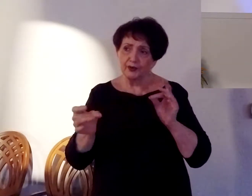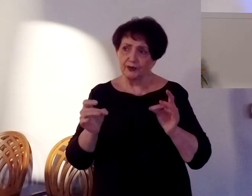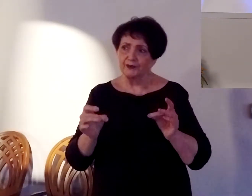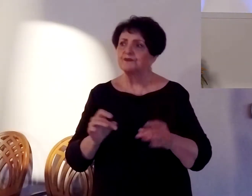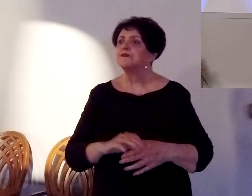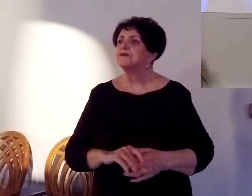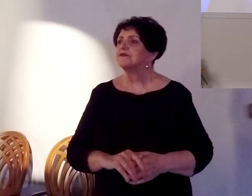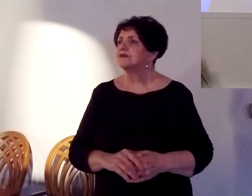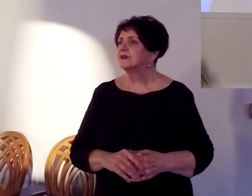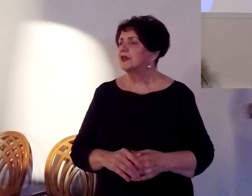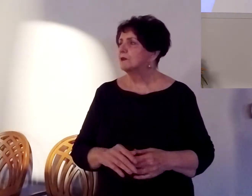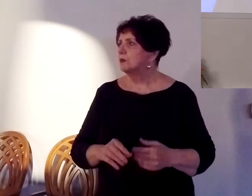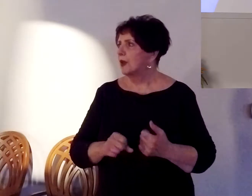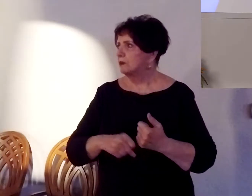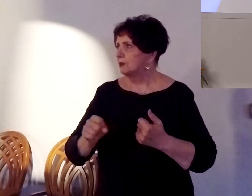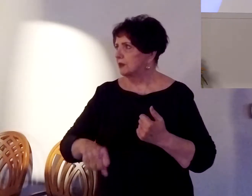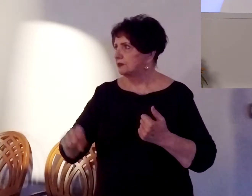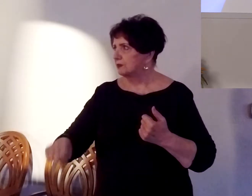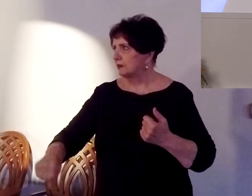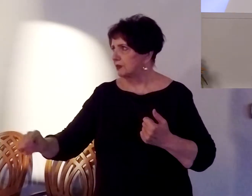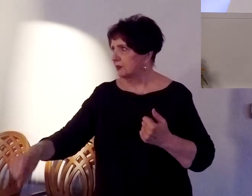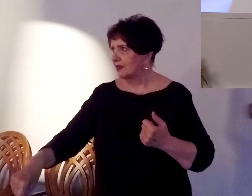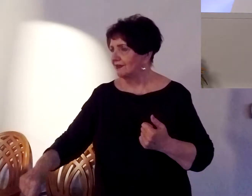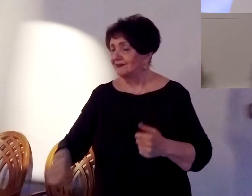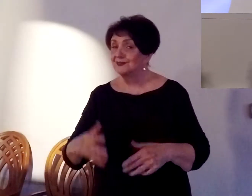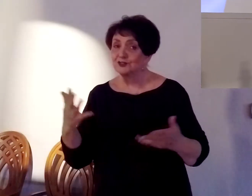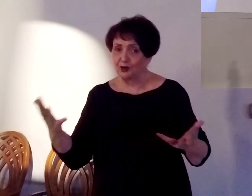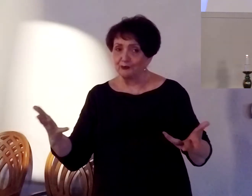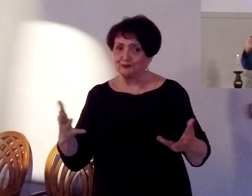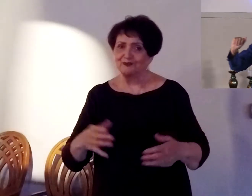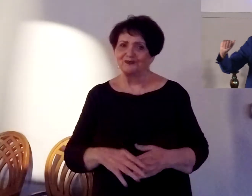and so, you know, blah, blah, blah. So